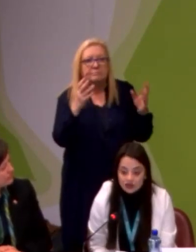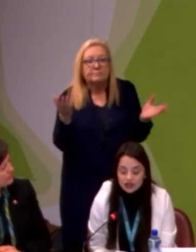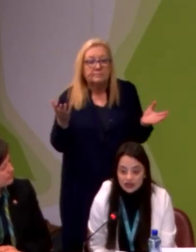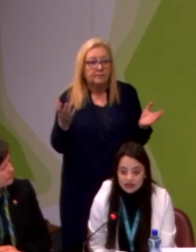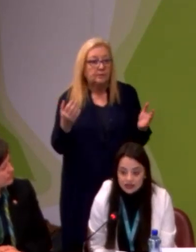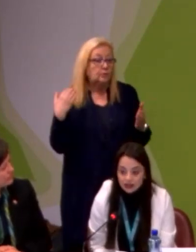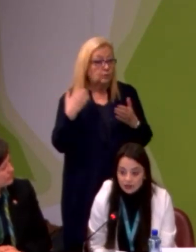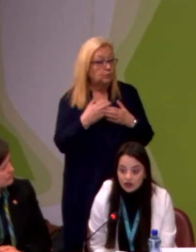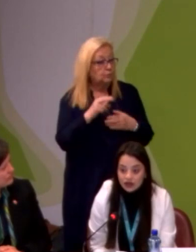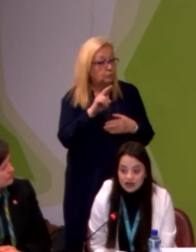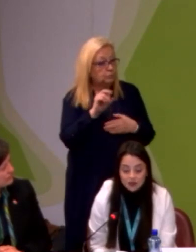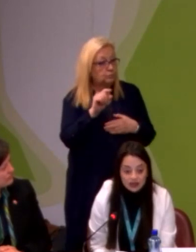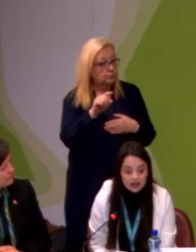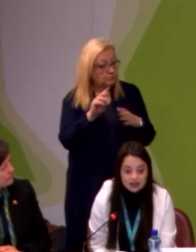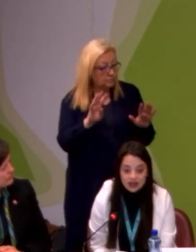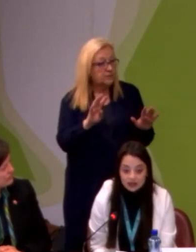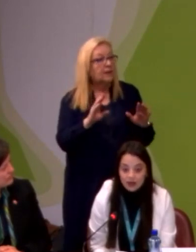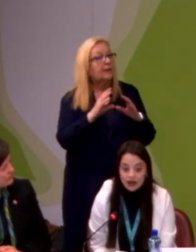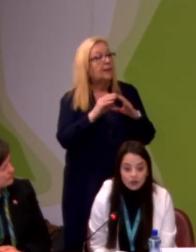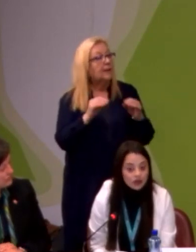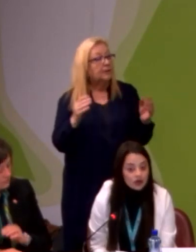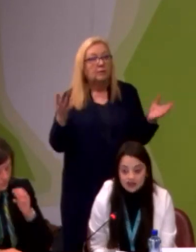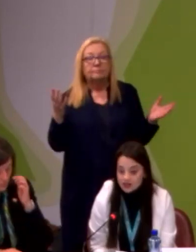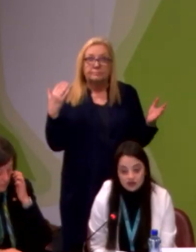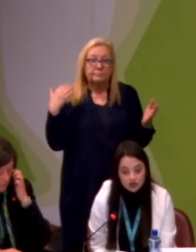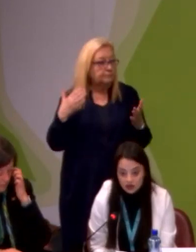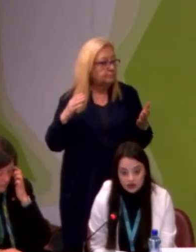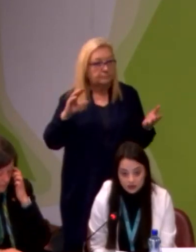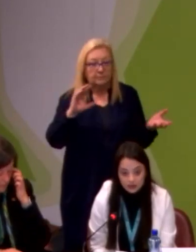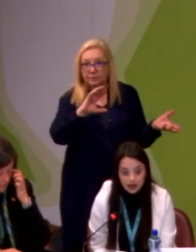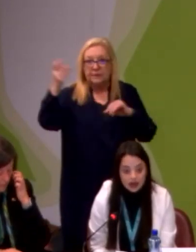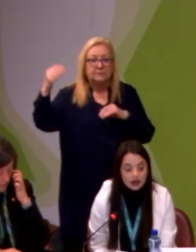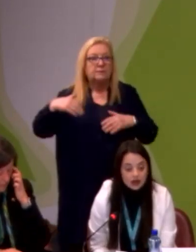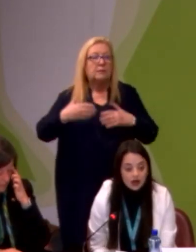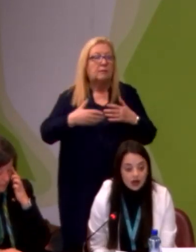Since 2019, Lebanon has been assailed by one crisis after the other.